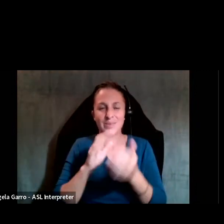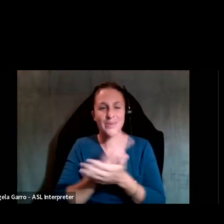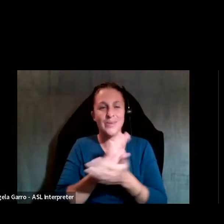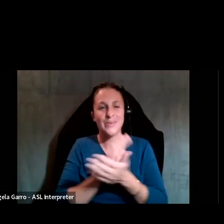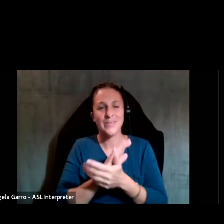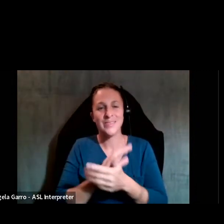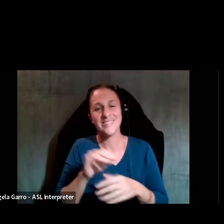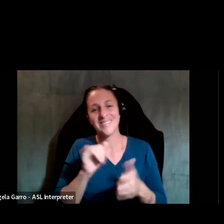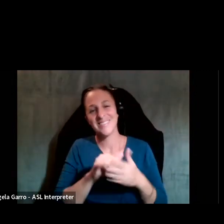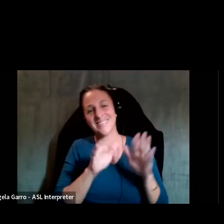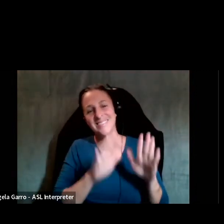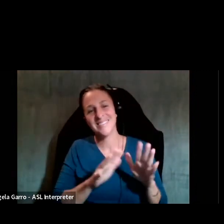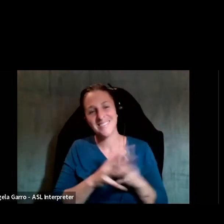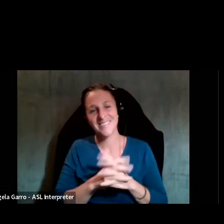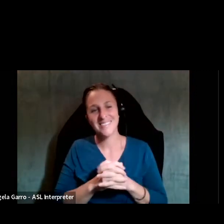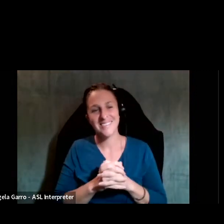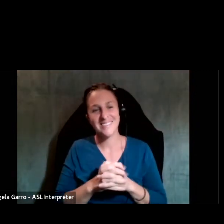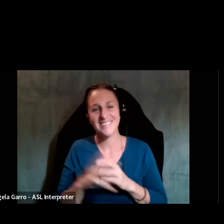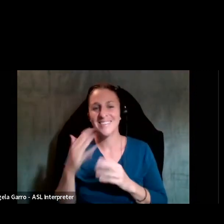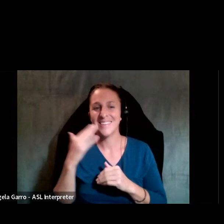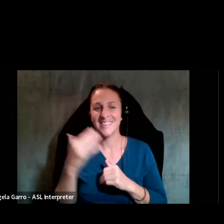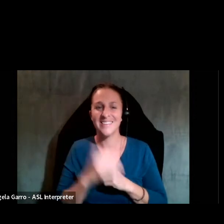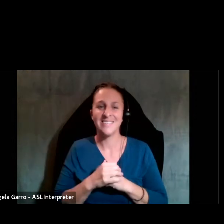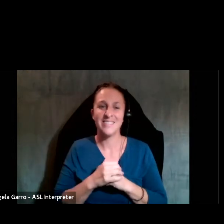Outstanding. Yeah. All right. Thank you.